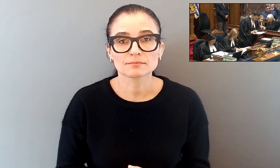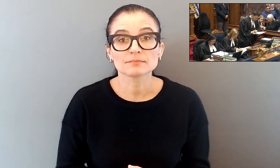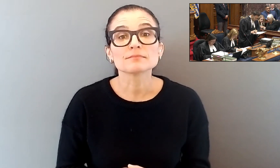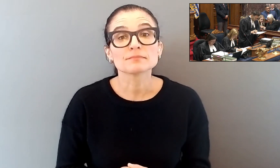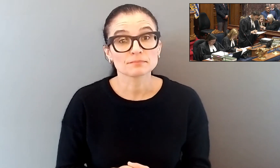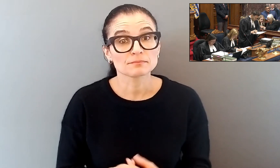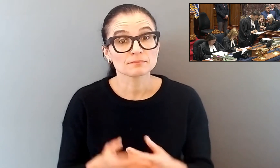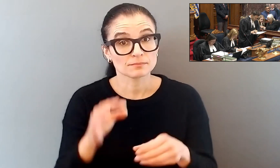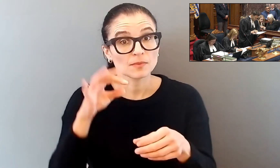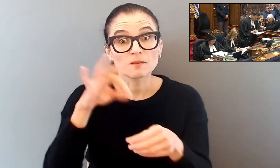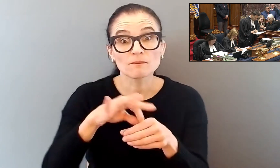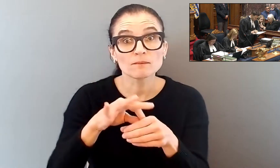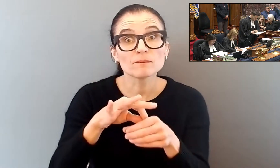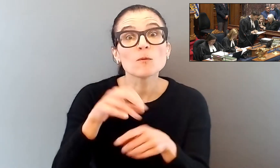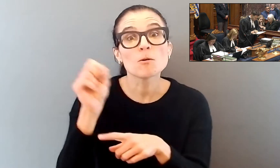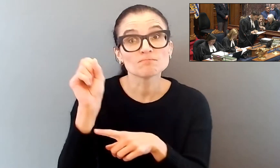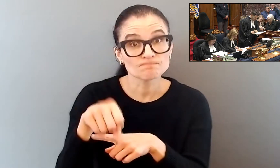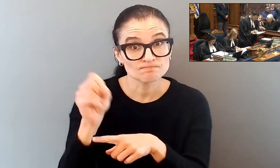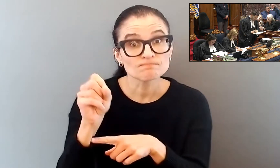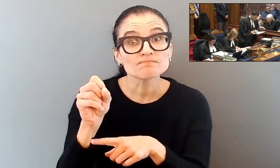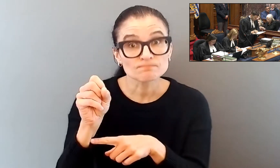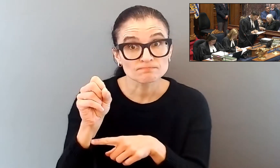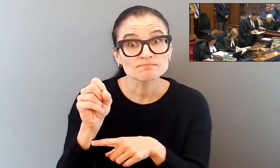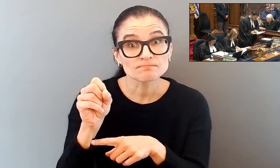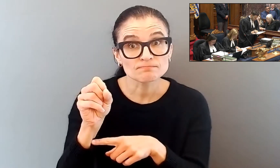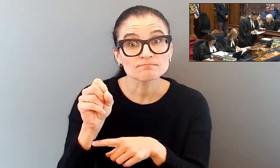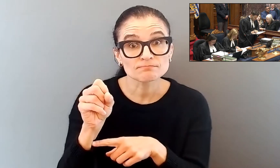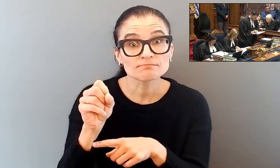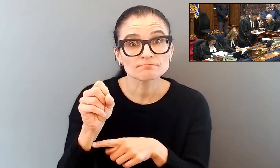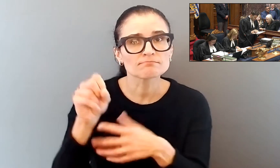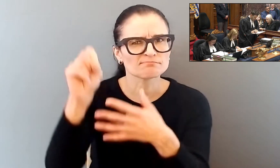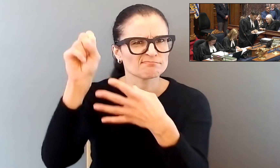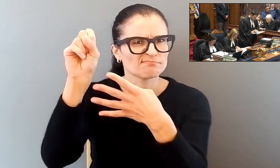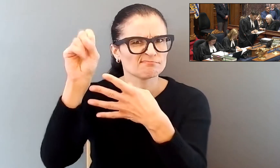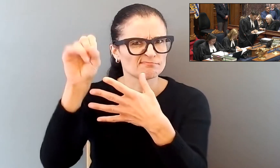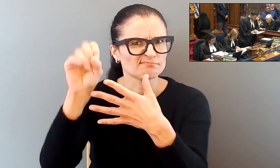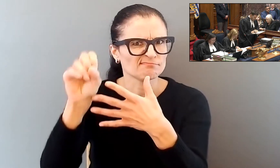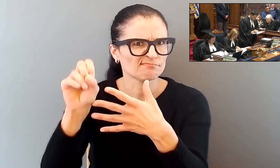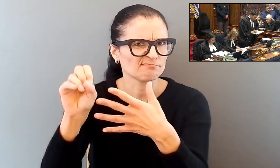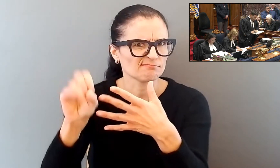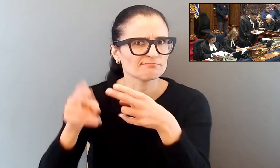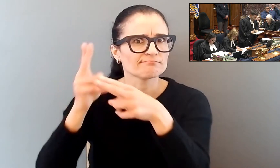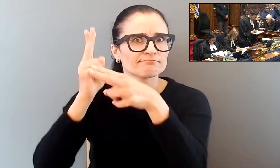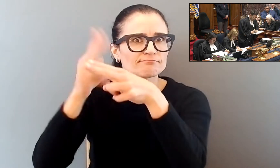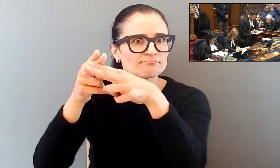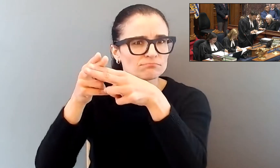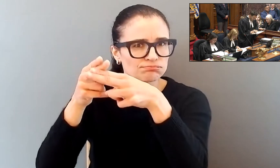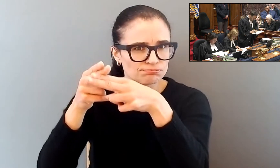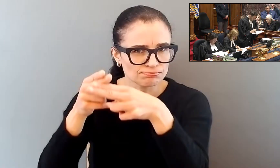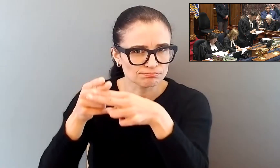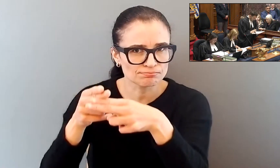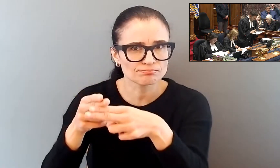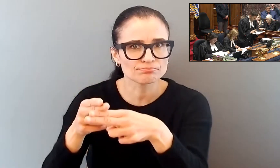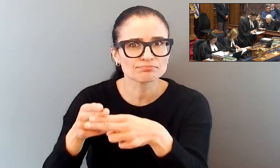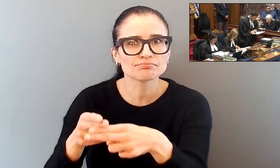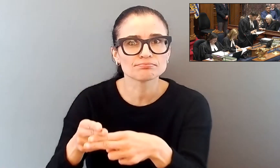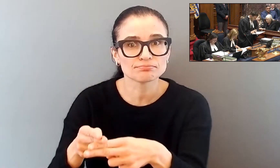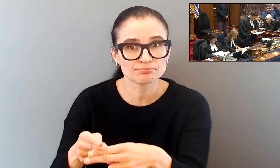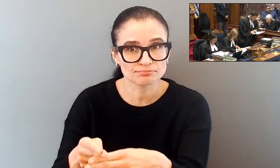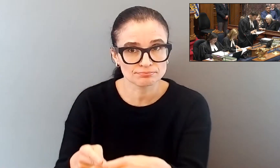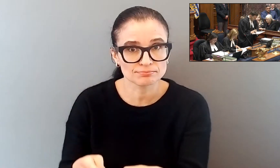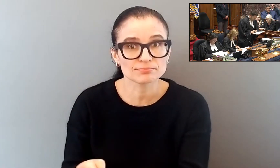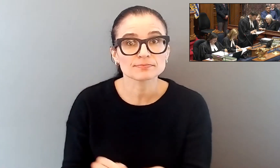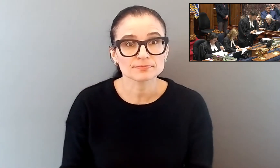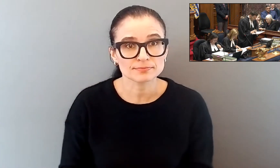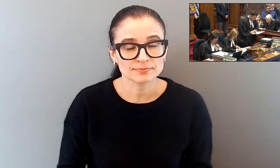Rate, Kindy, Millibar, Restad, Banman, Watt, Cooner, Halford, Hartwell, Neufeld, Van Popta, Duke, Clare, K. Neufeld,